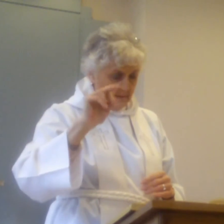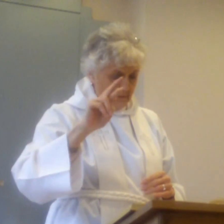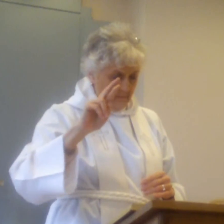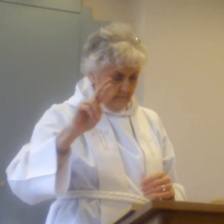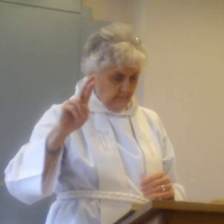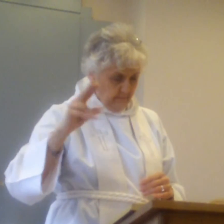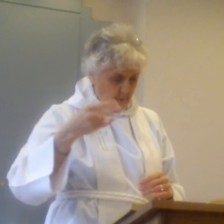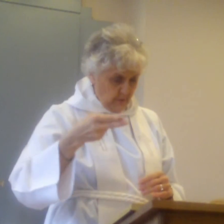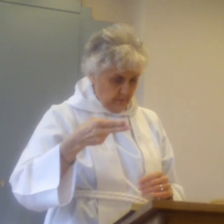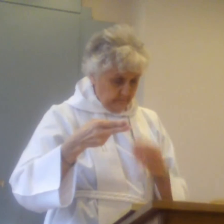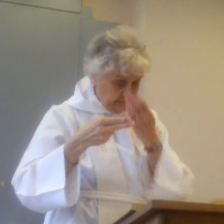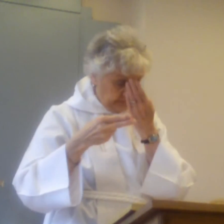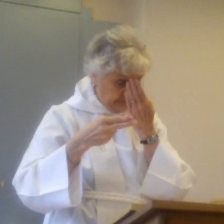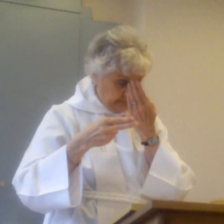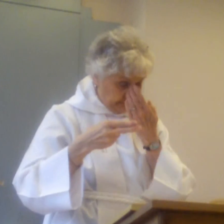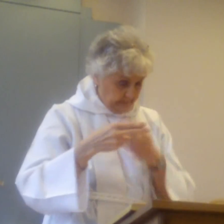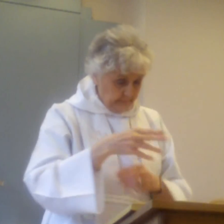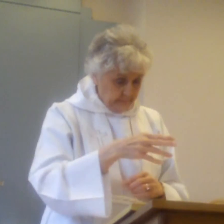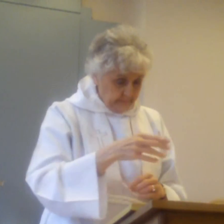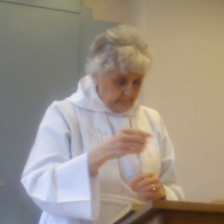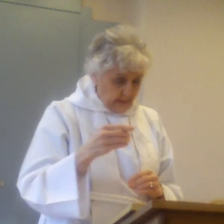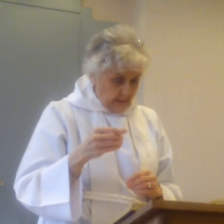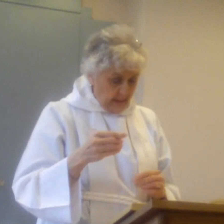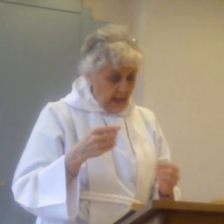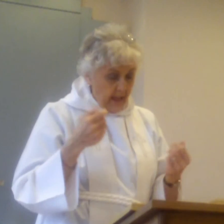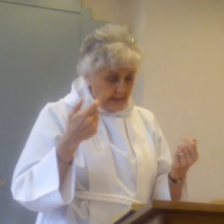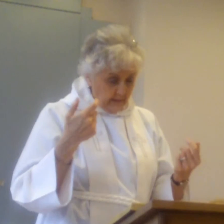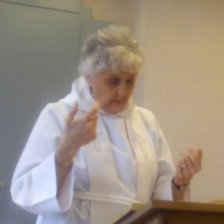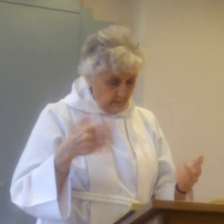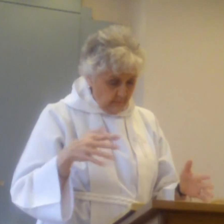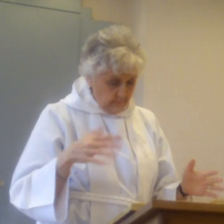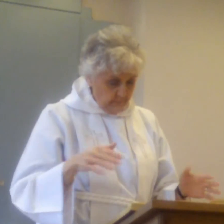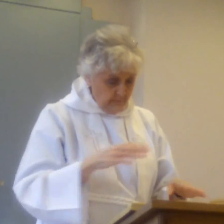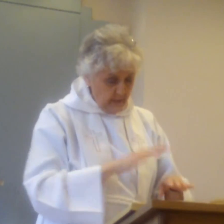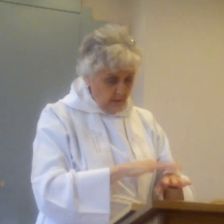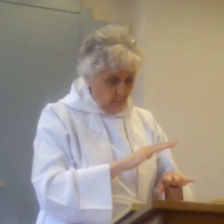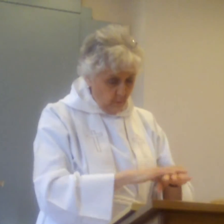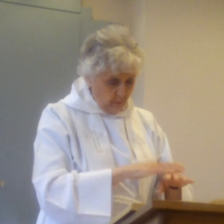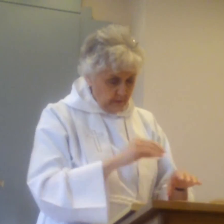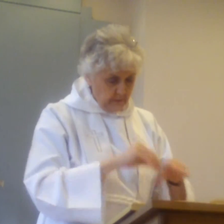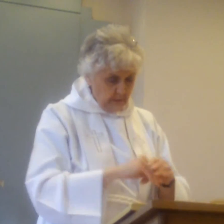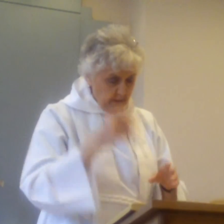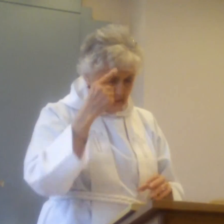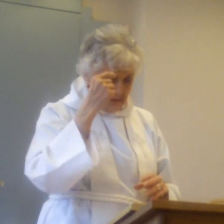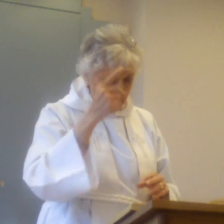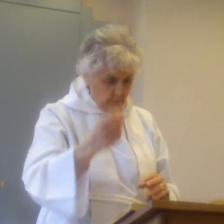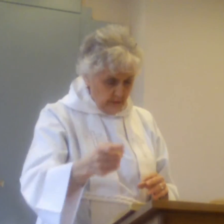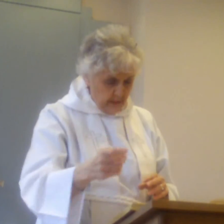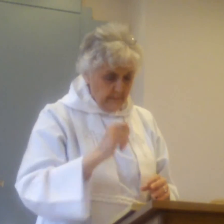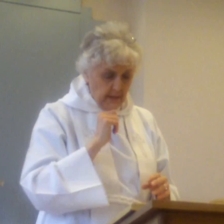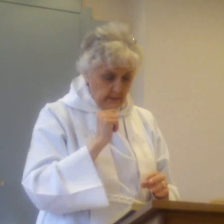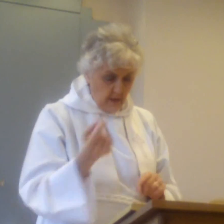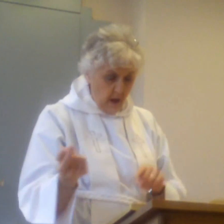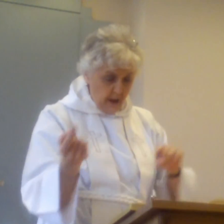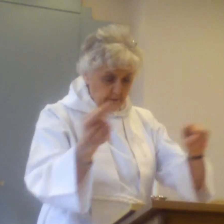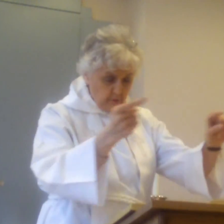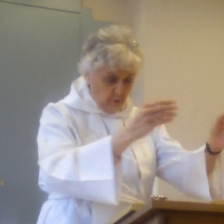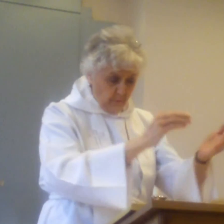myrrh. And, being warned in a dream, not to go